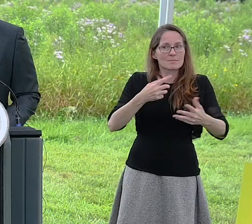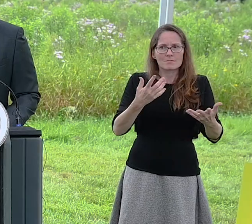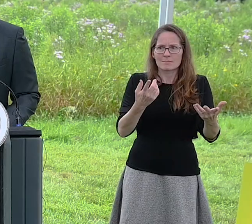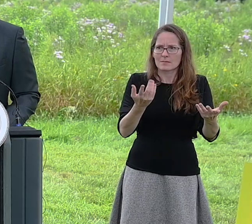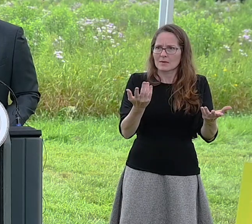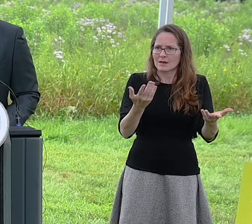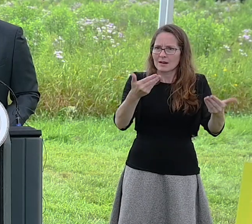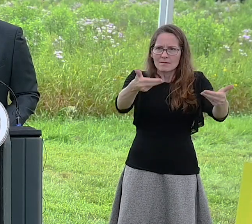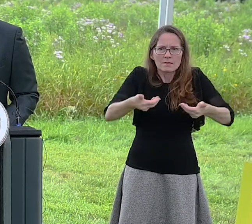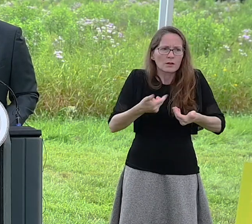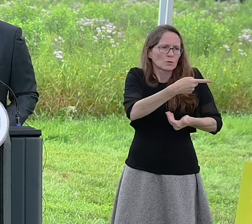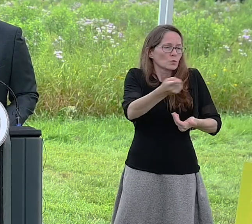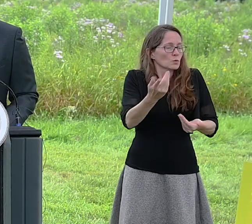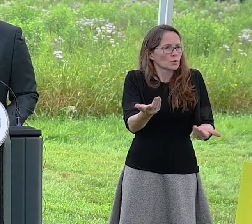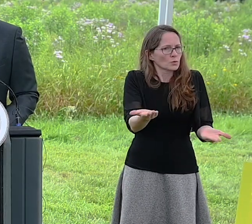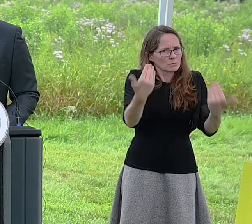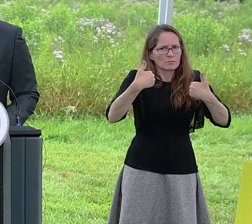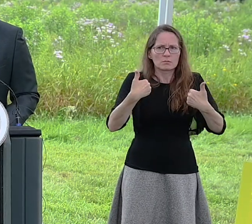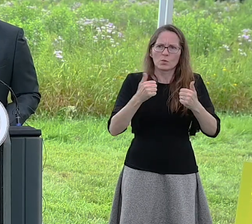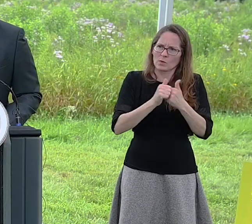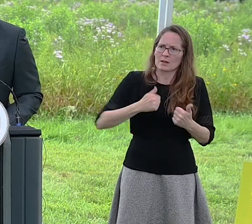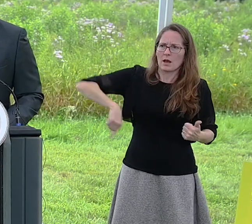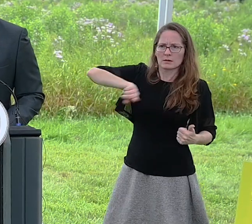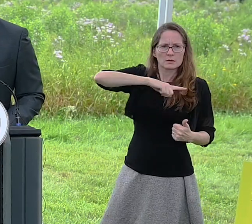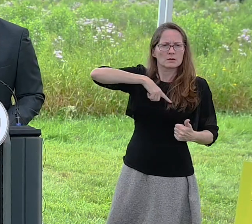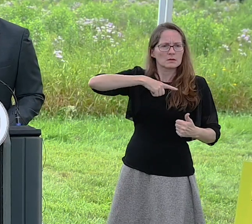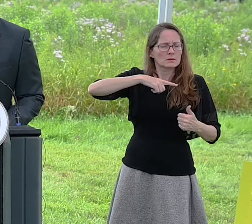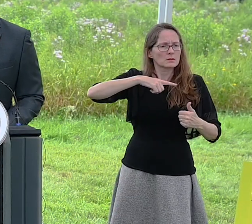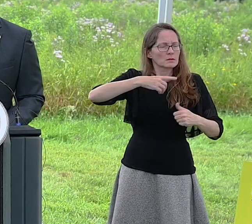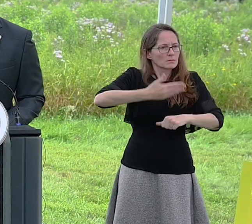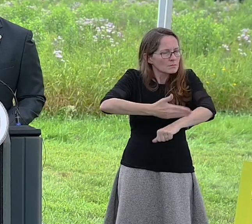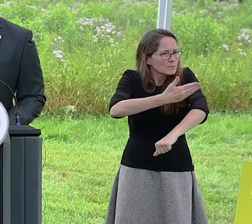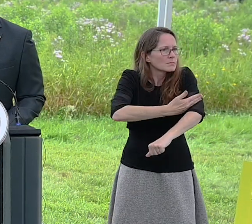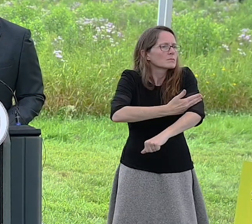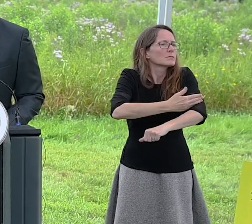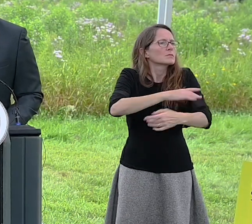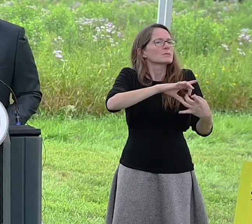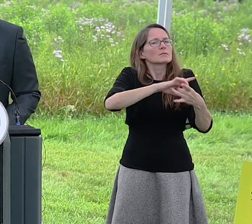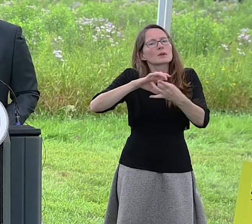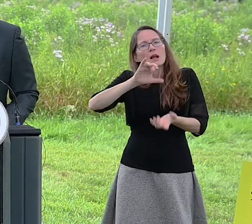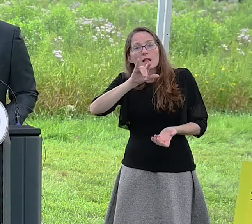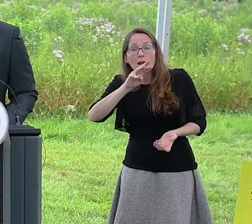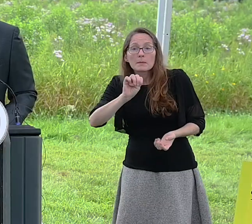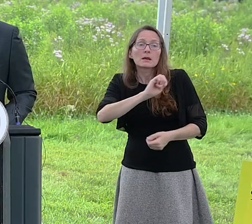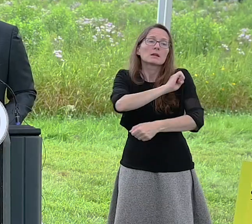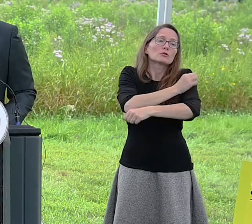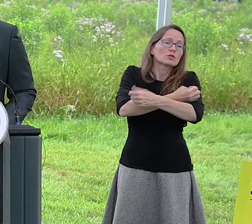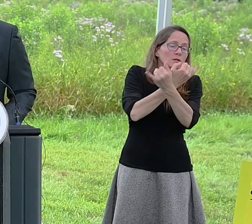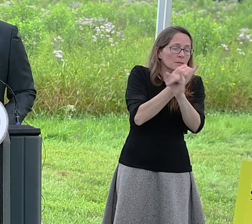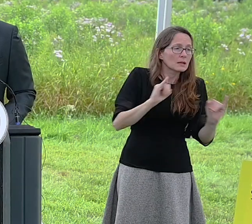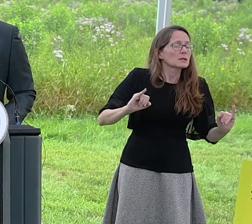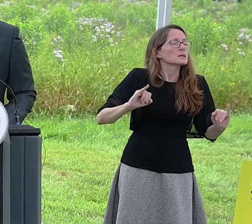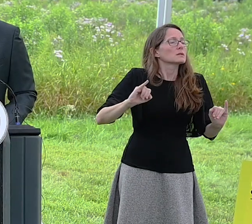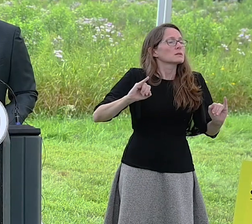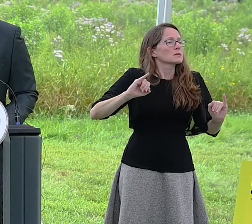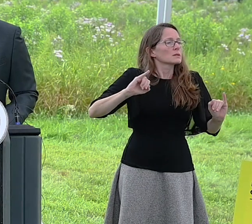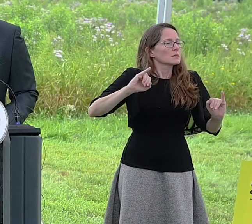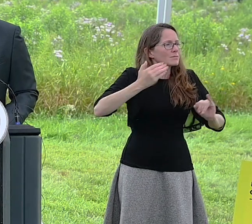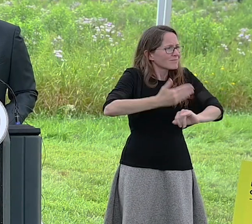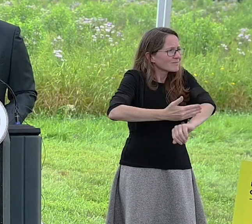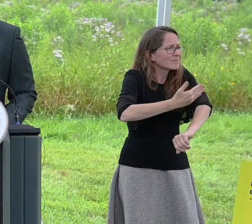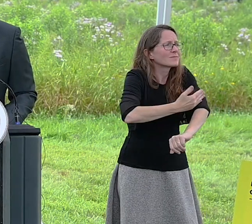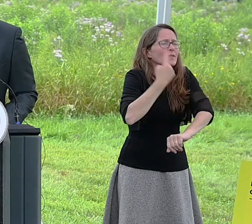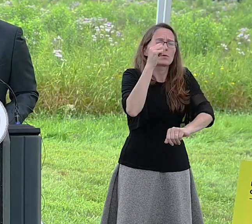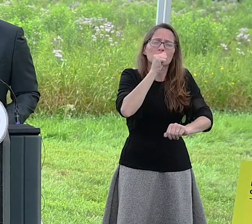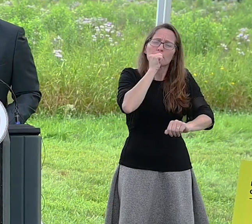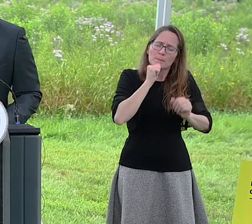our community forward on climate, moving our community forward on energy independence, moving our community forward on resiliency,